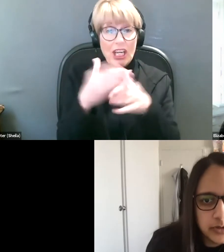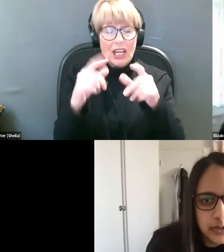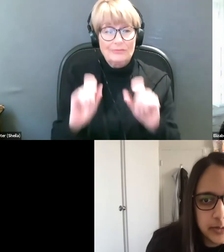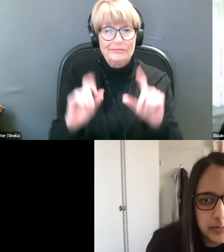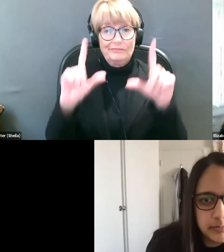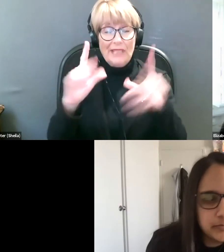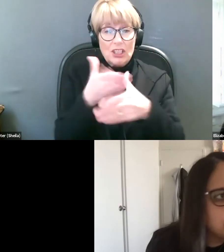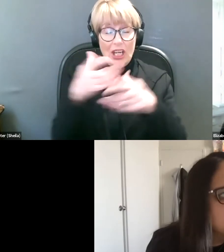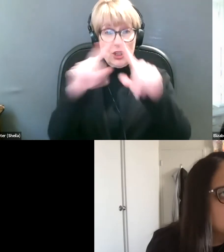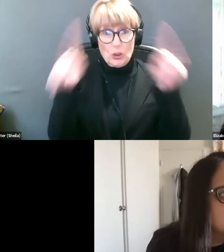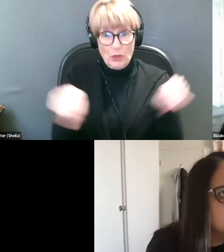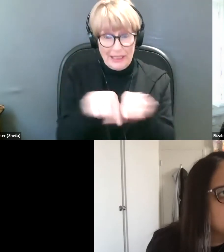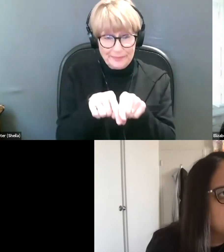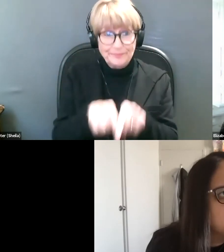y'all.